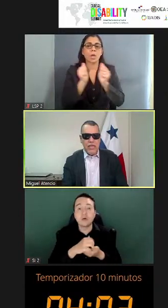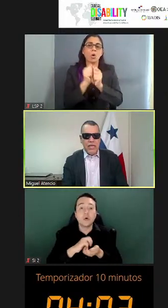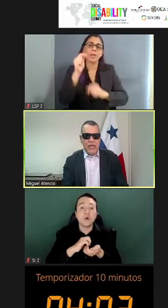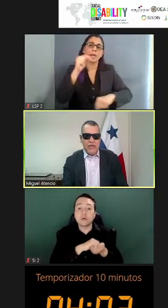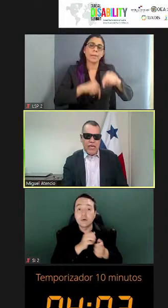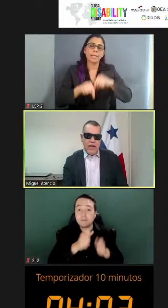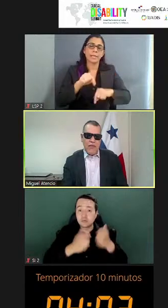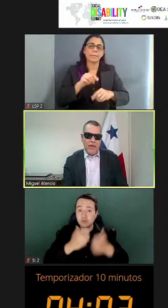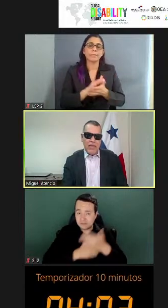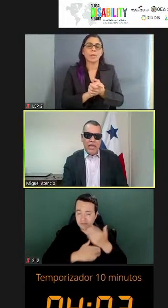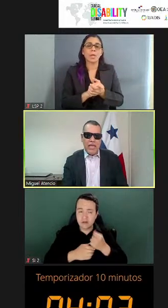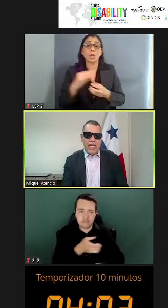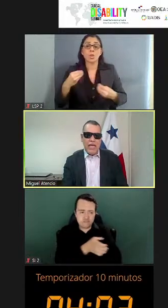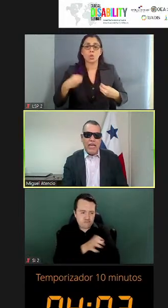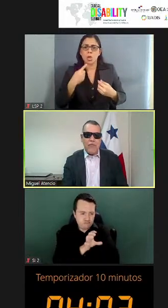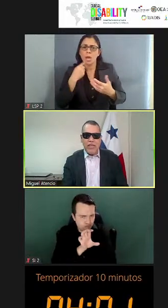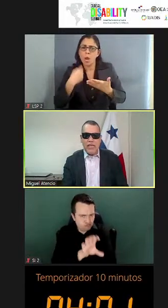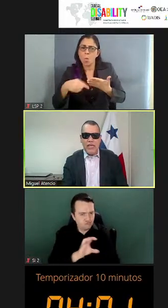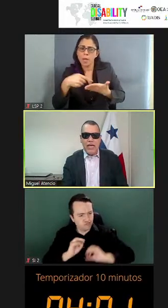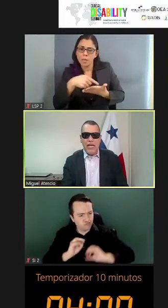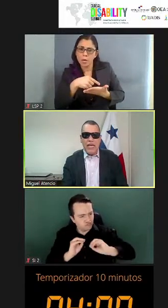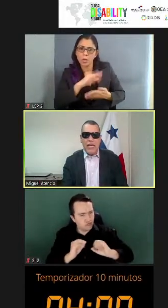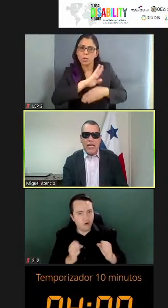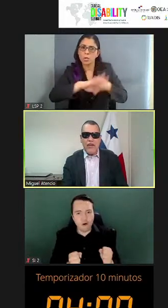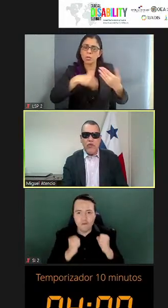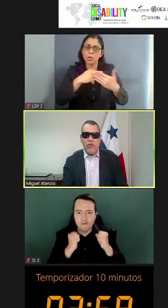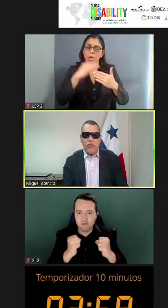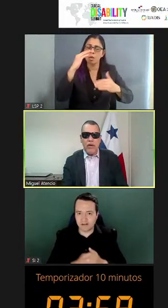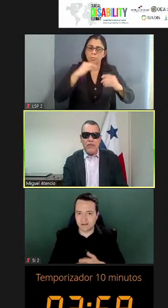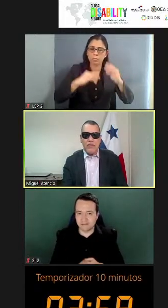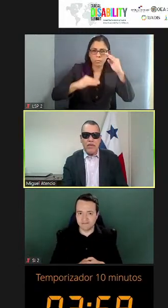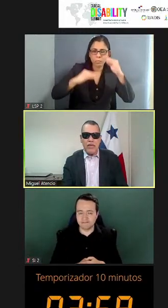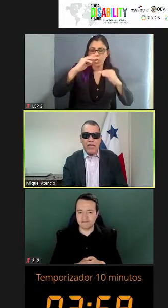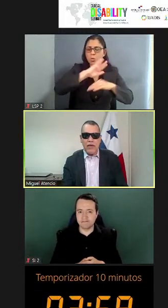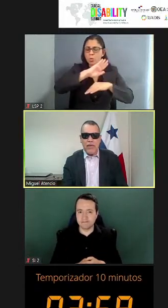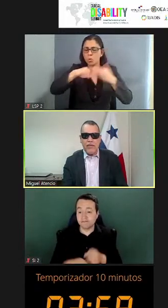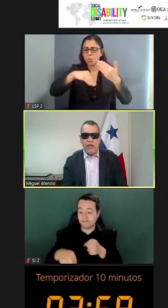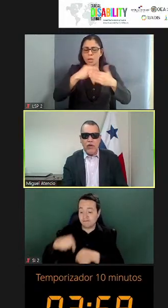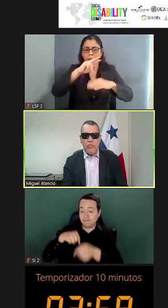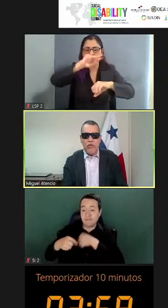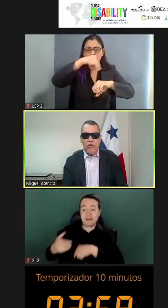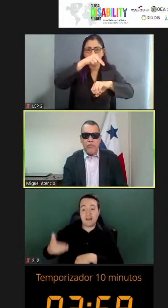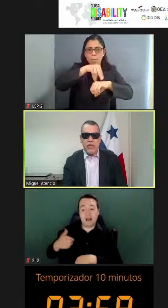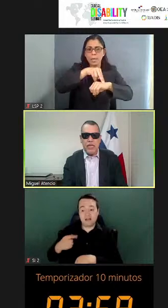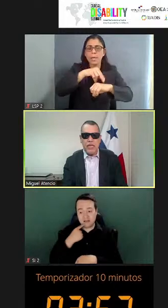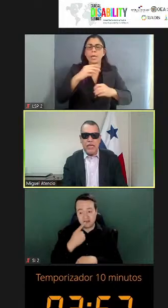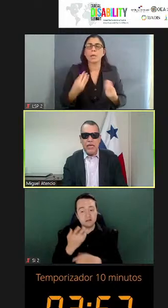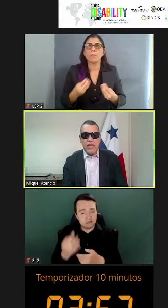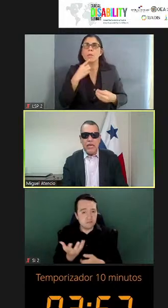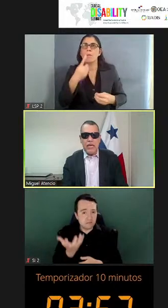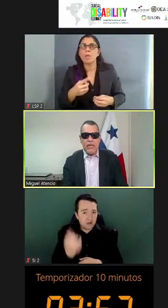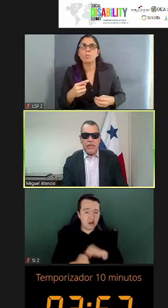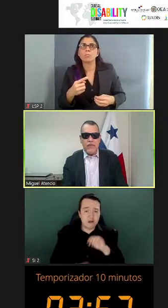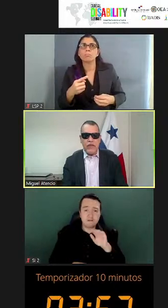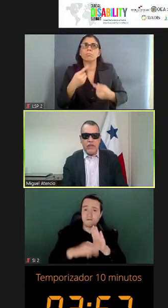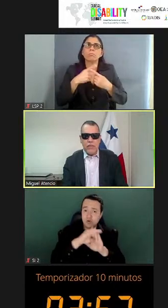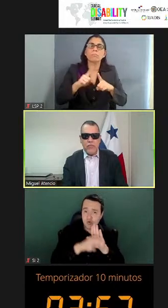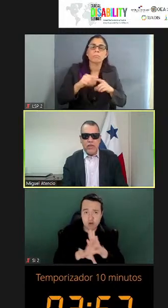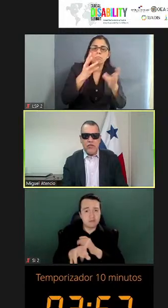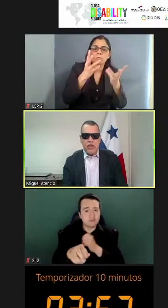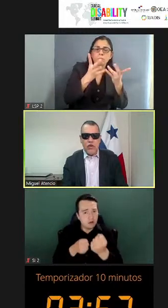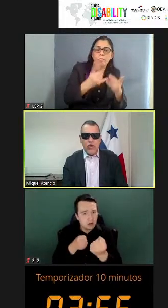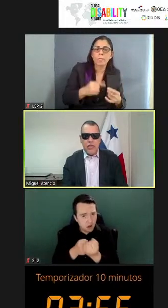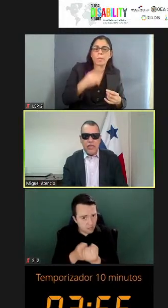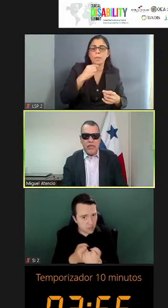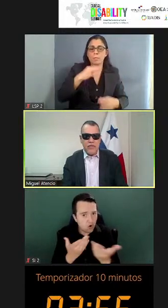the organizations of persons with disabilities i was telling you that to the point where regulations establish the